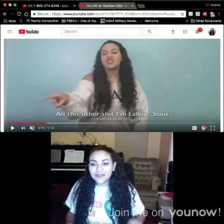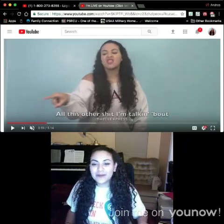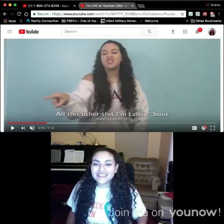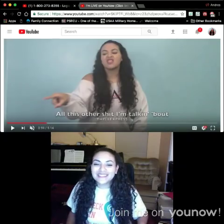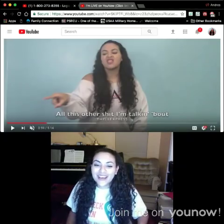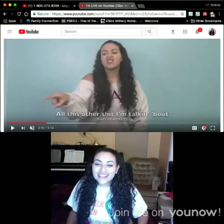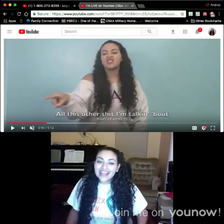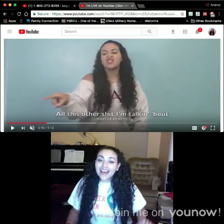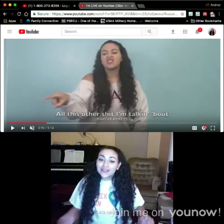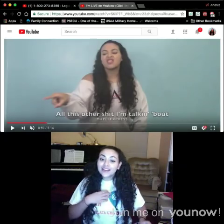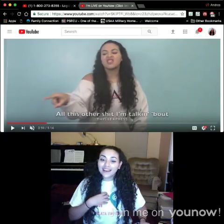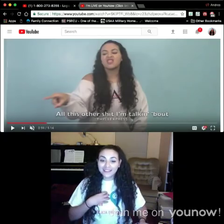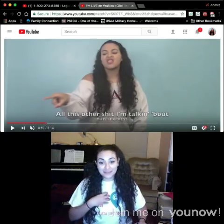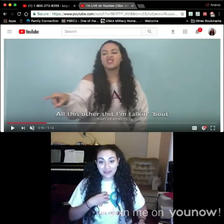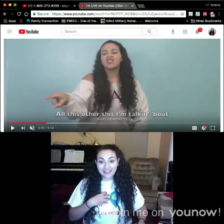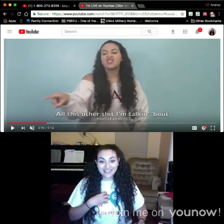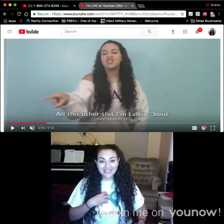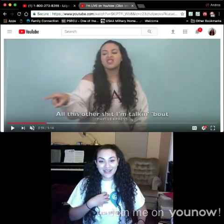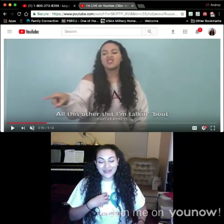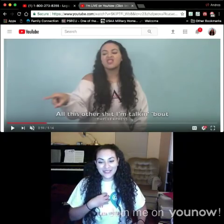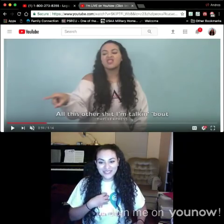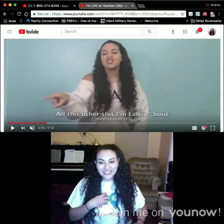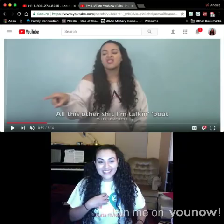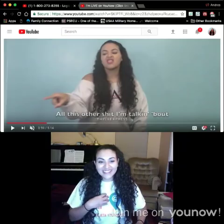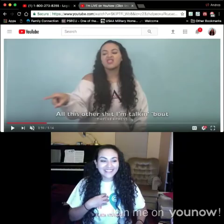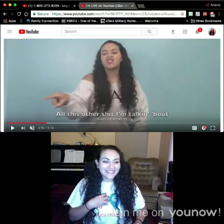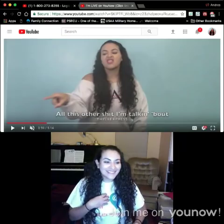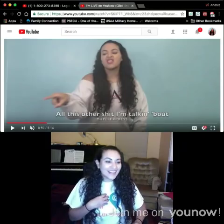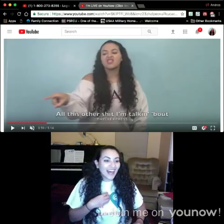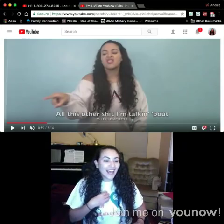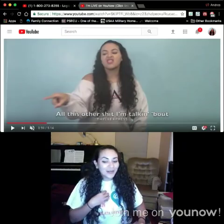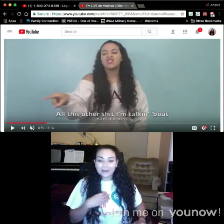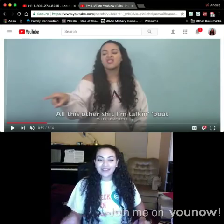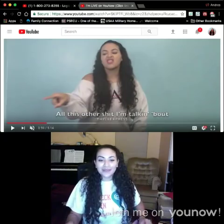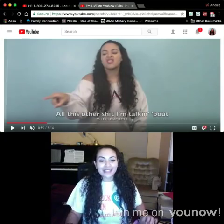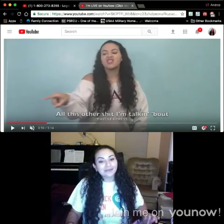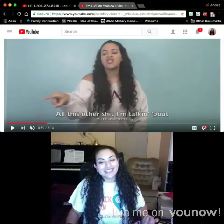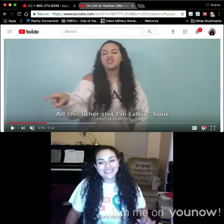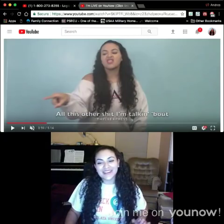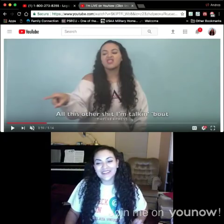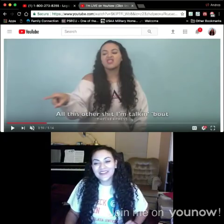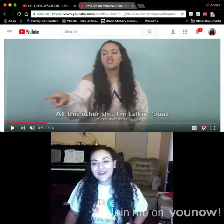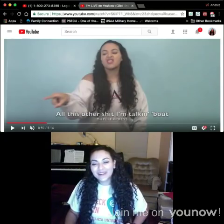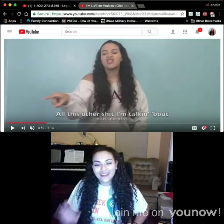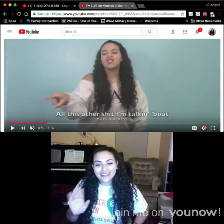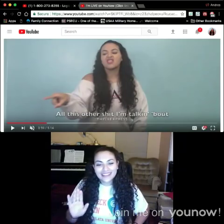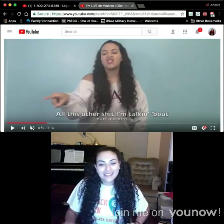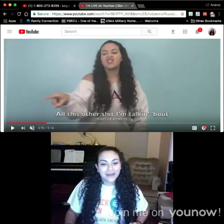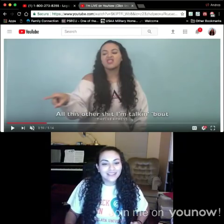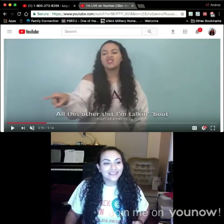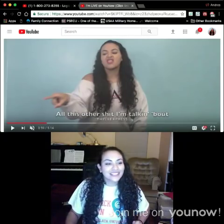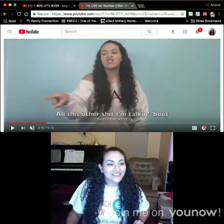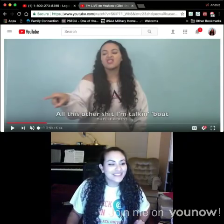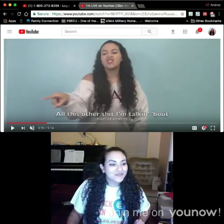Do twice as fast. I don't think I can do that, so I could barely do it at speed, so we're not gonna test